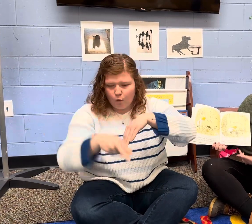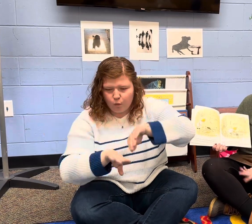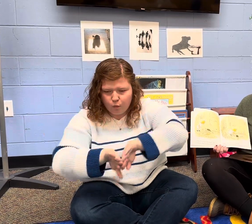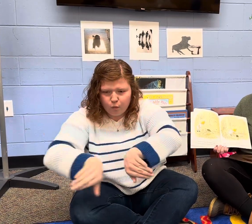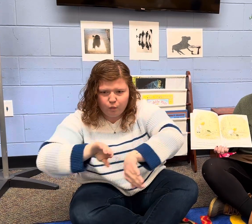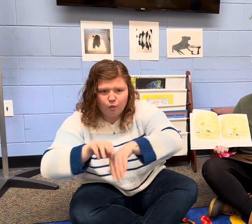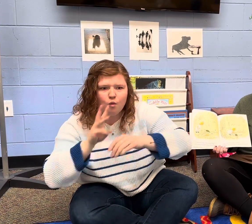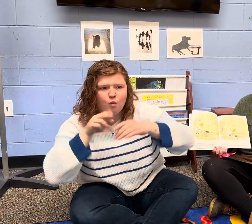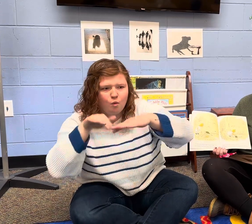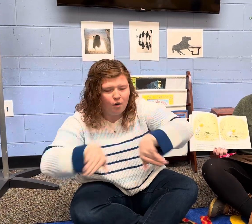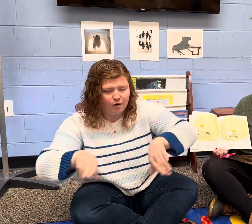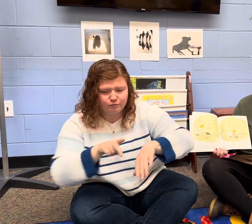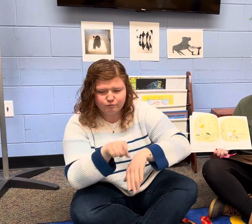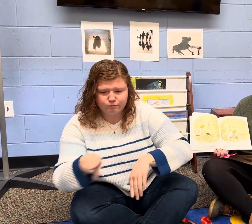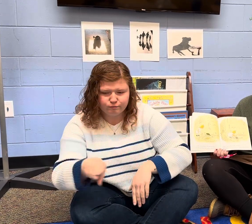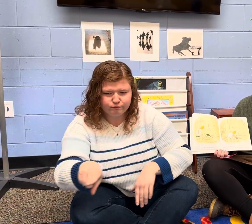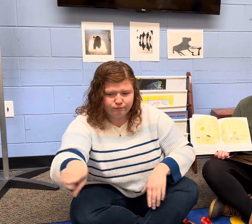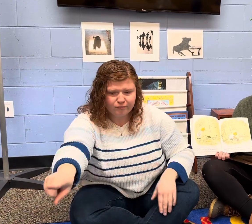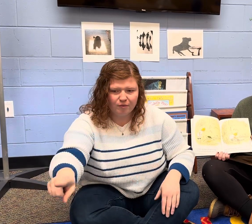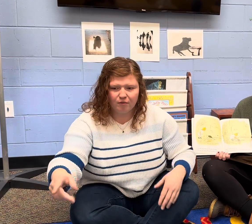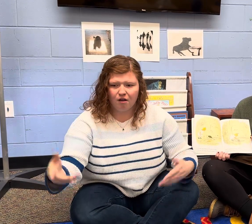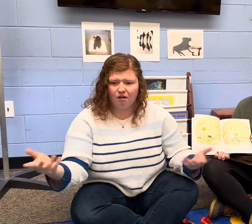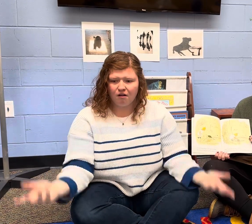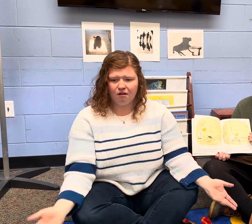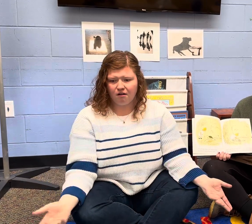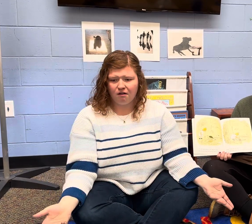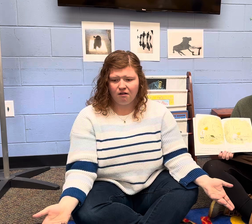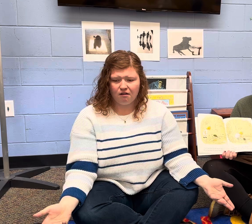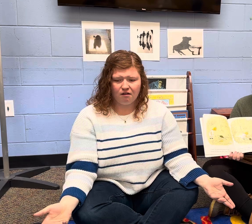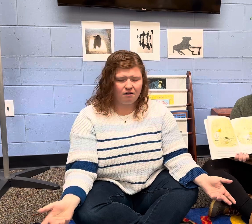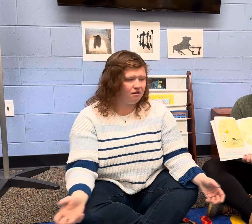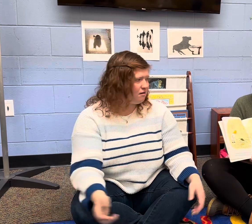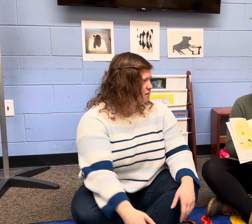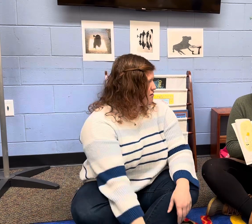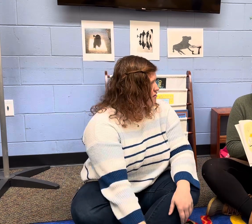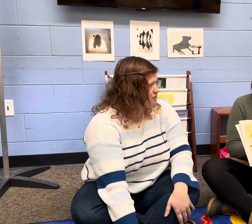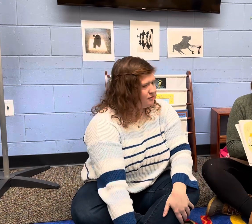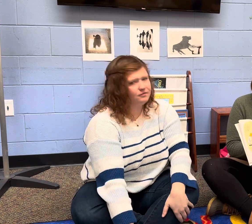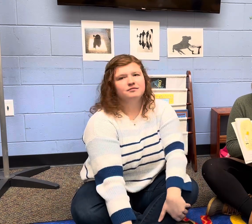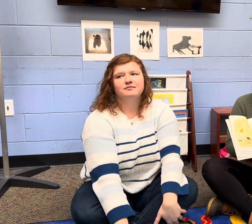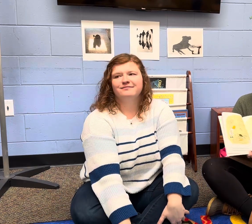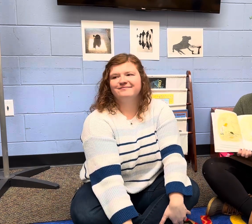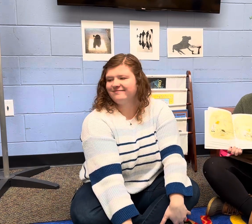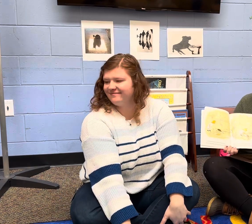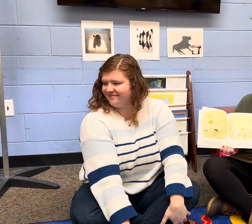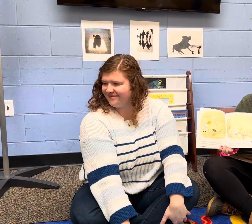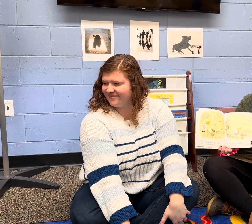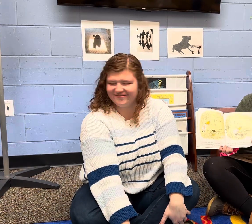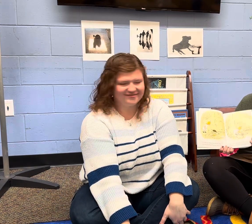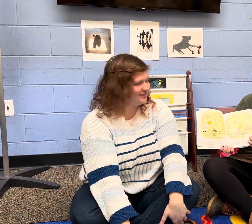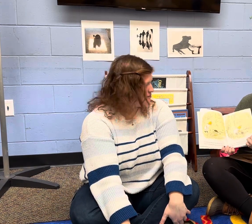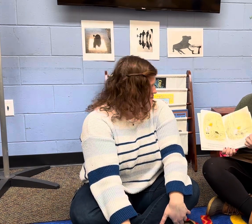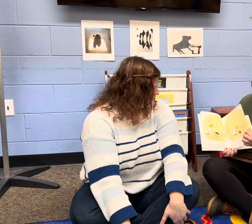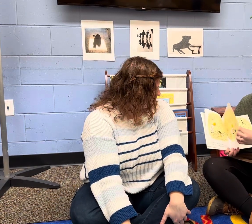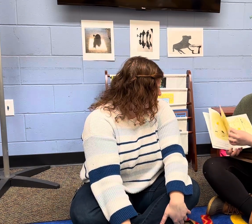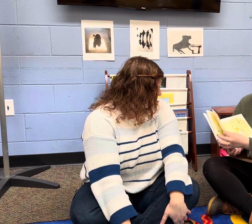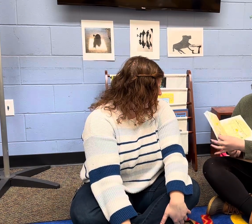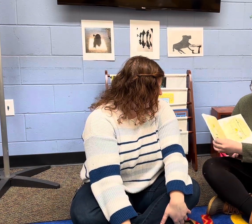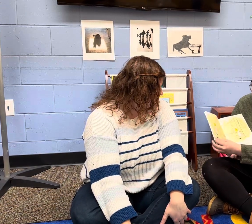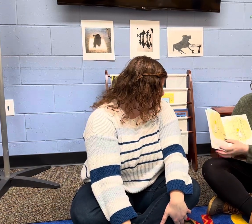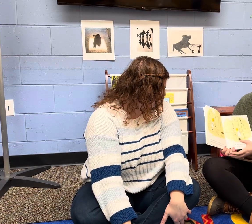he plopped into the water. How do you need to swim? You flop, right,